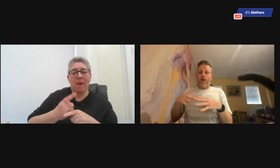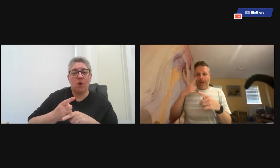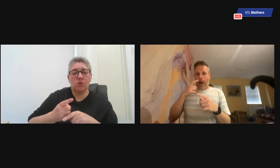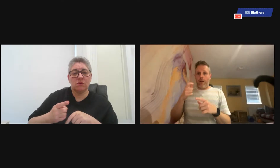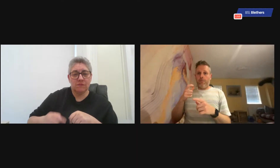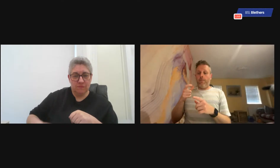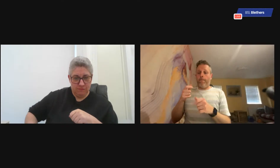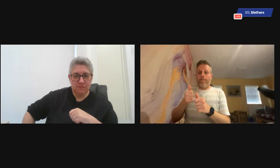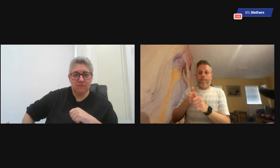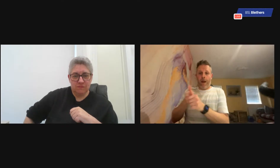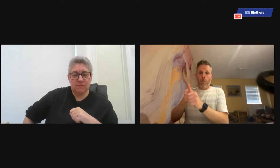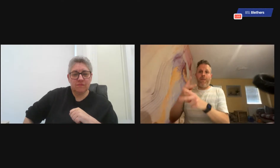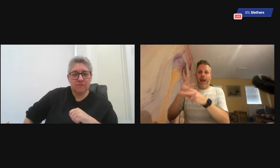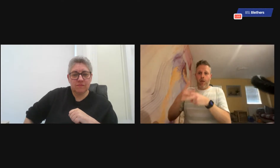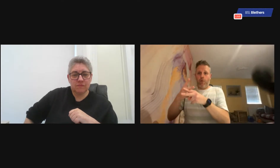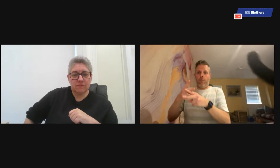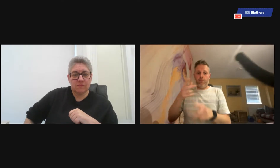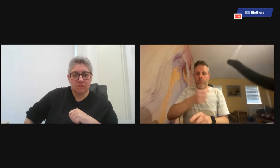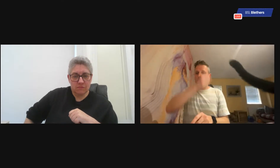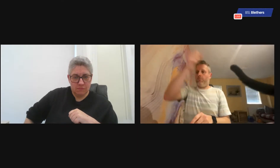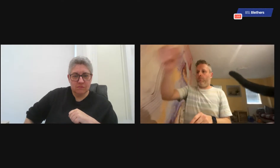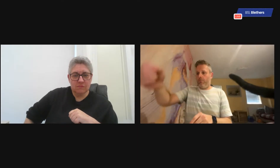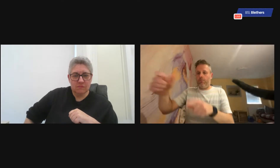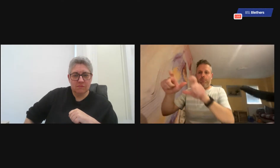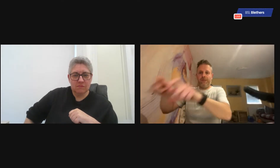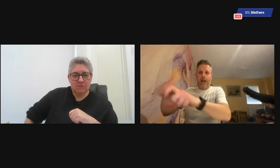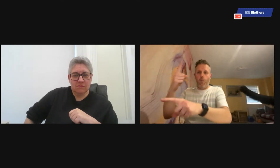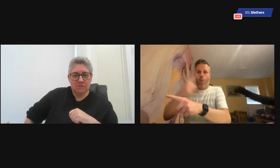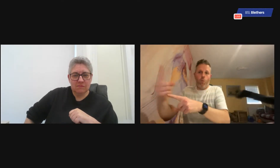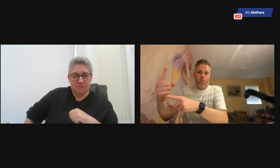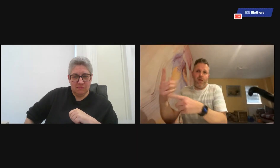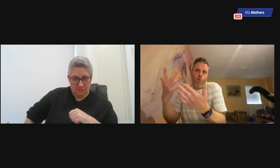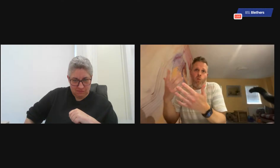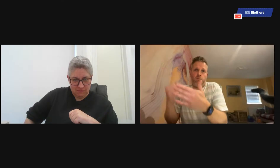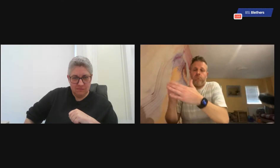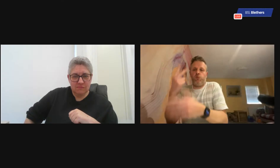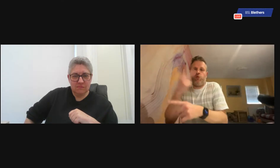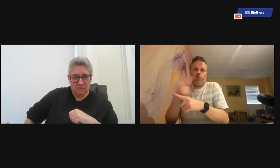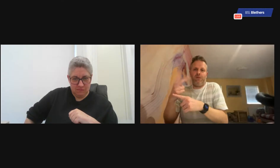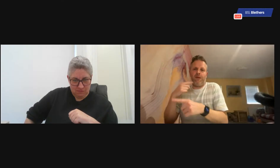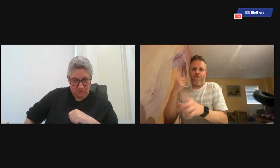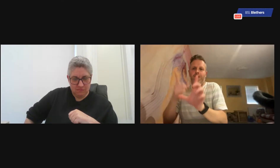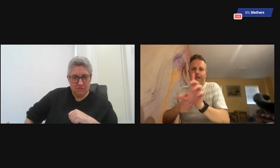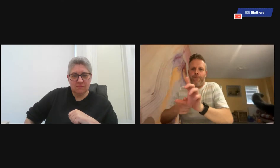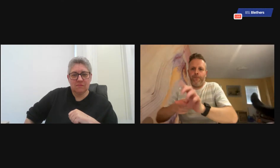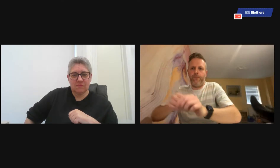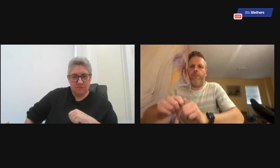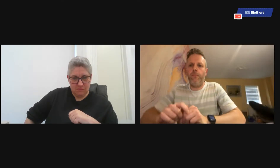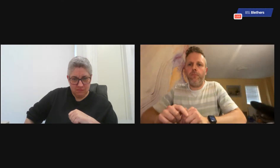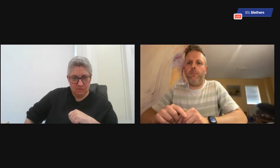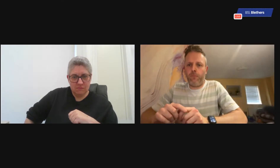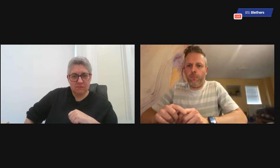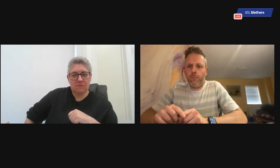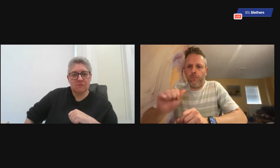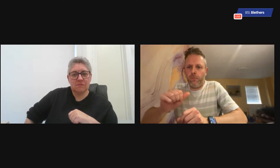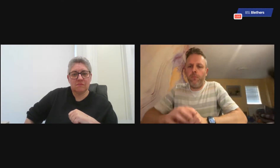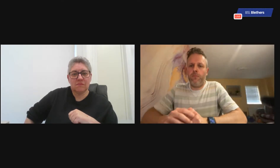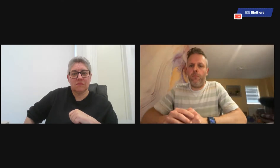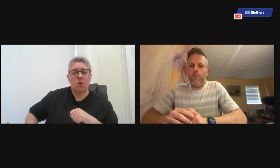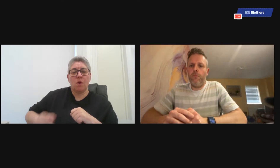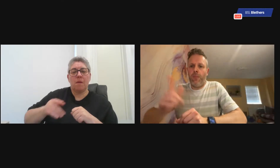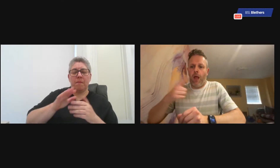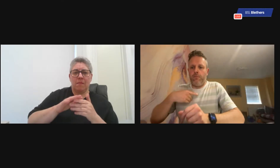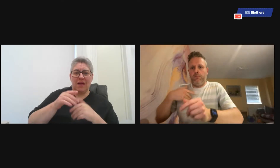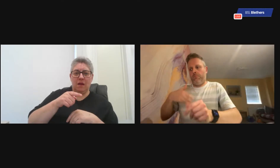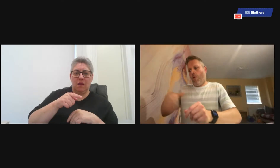carer here. Yeah, so if I want to do that, I can get in contact with the backup carers. It might be I just want a week or